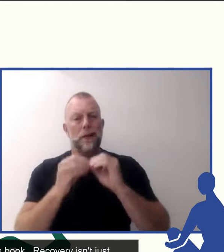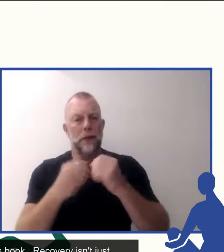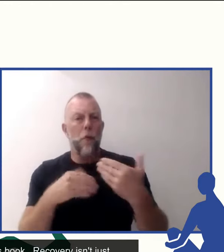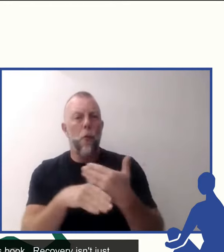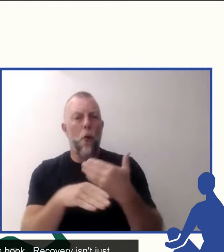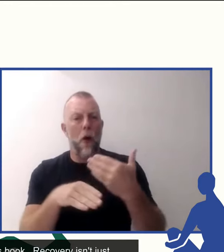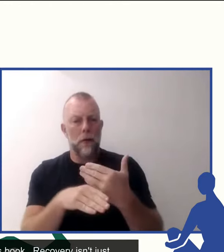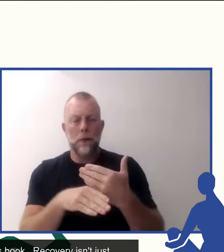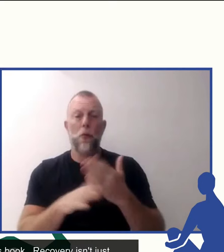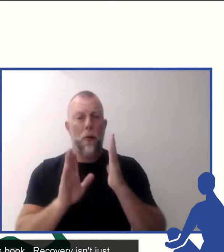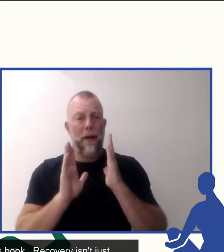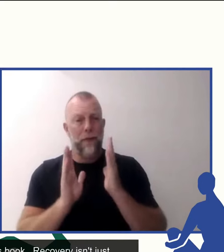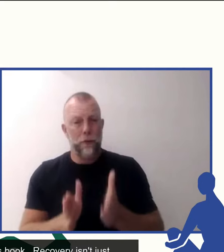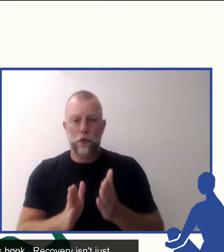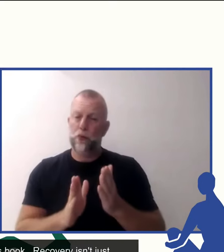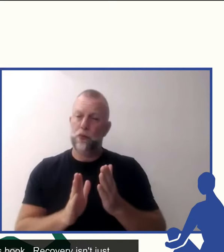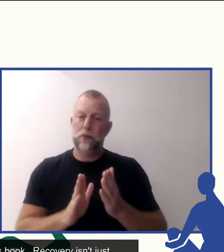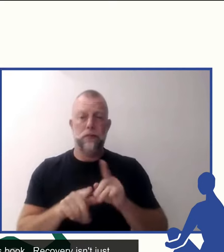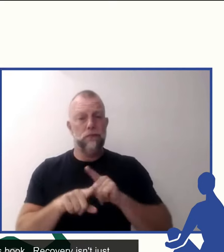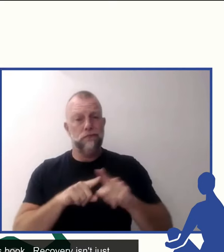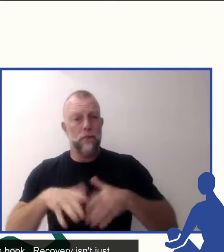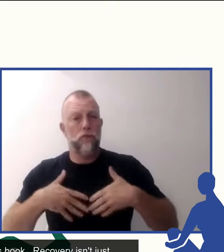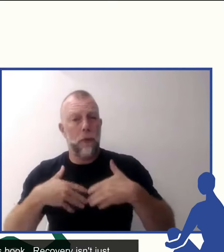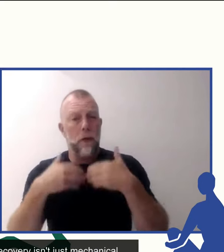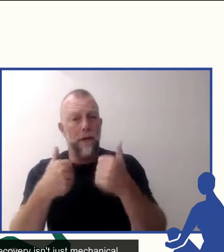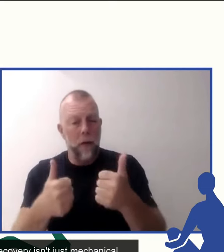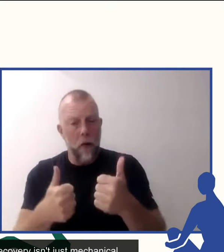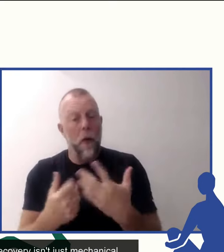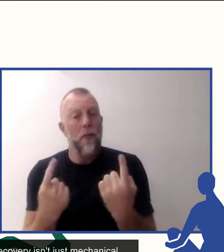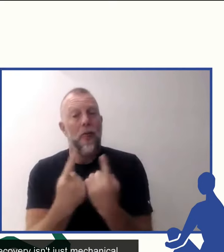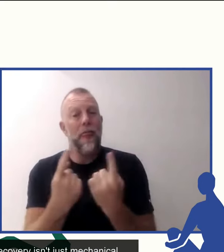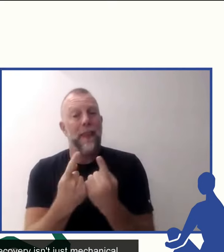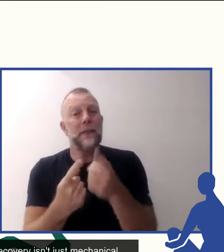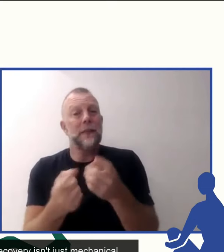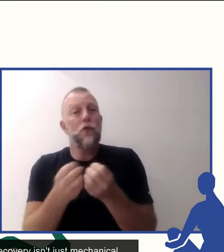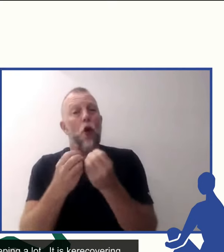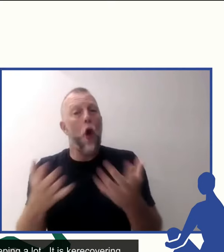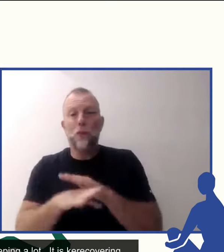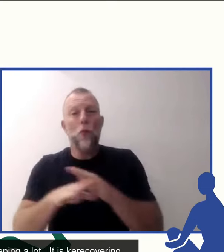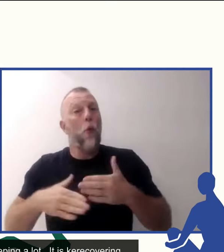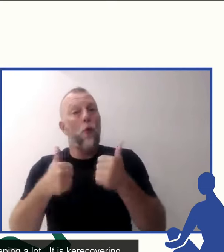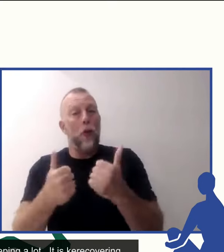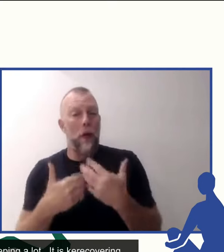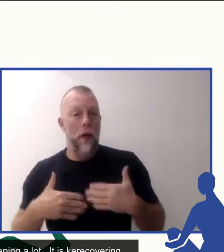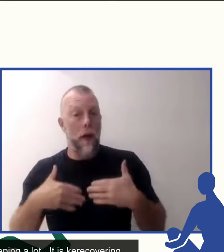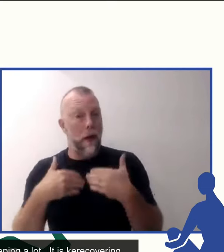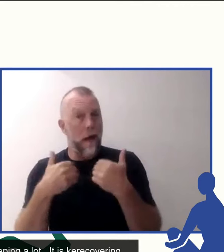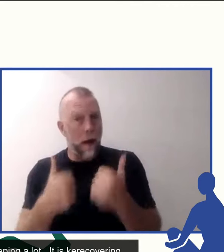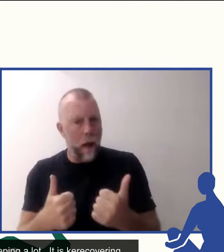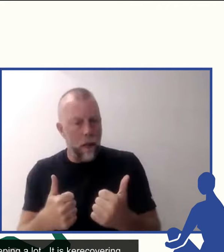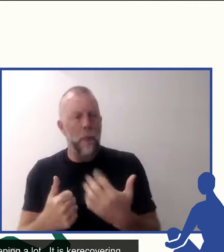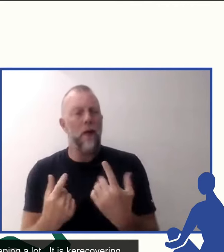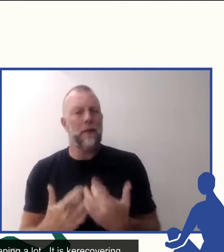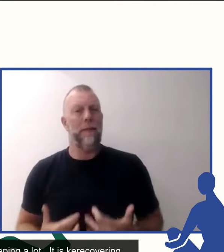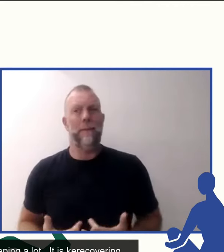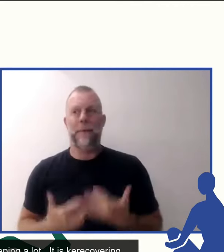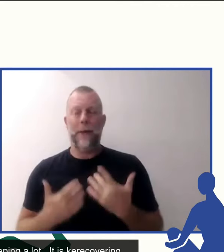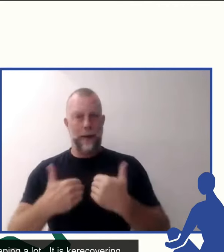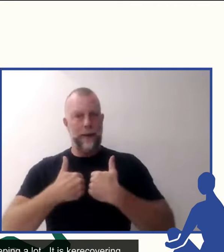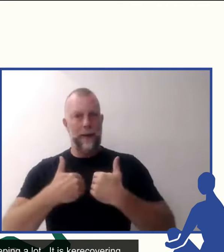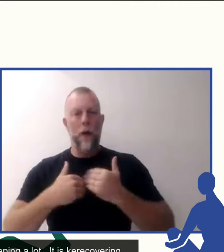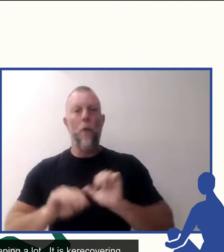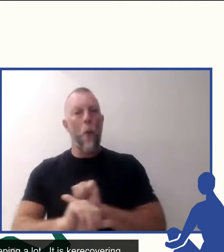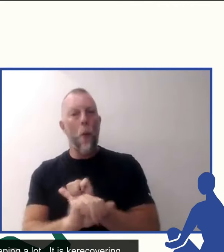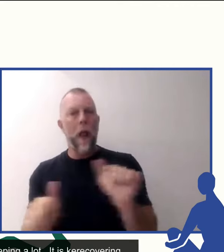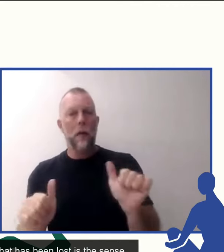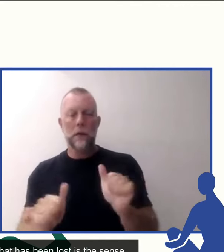lost. That thing that has been lost is not necessarily good health, but the thing that has been lost is the sense of wellness, or